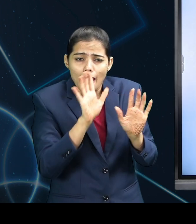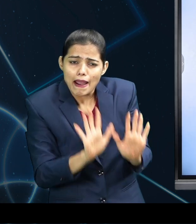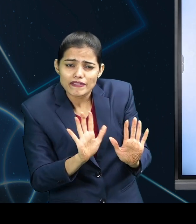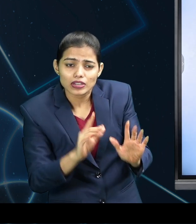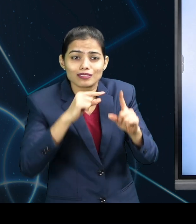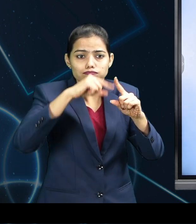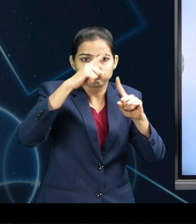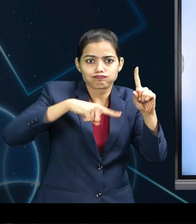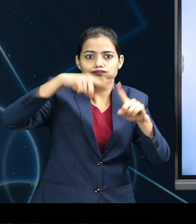information,